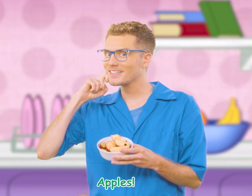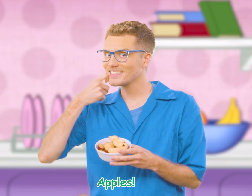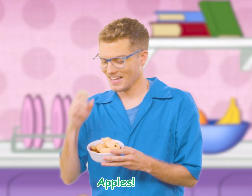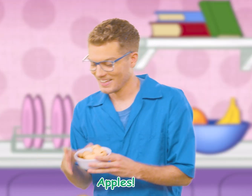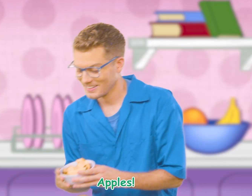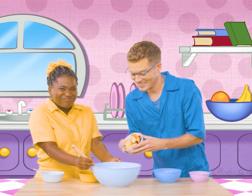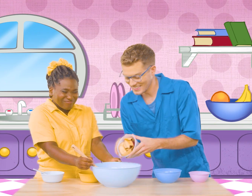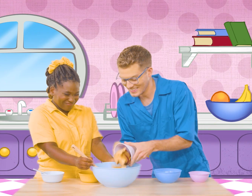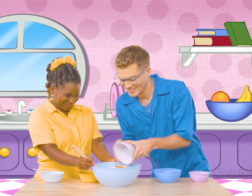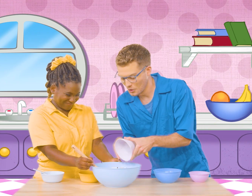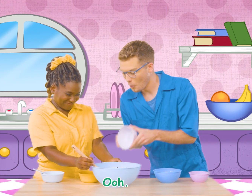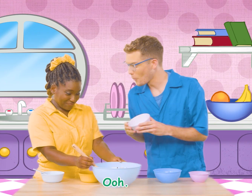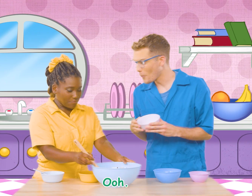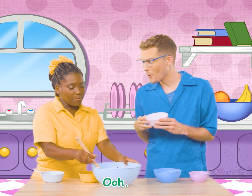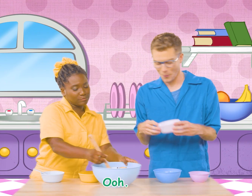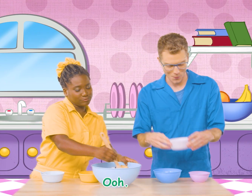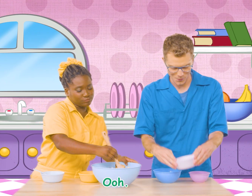Apples! Ooh!